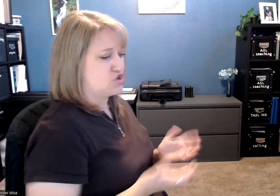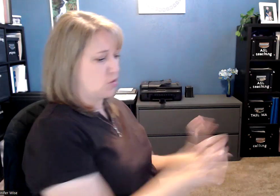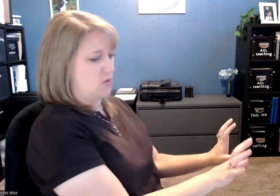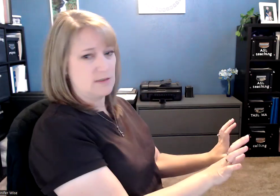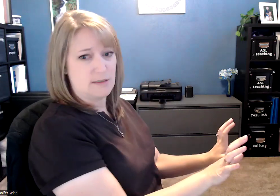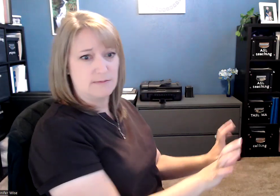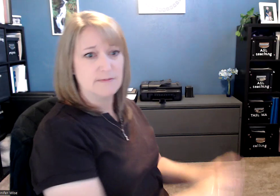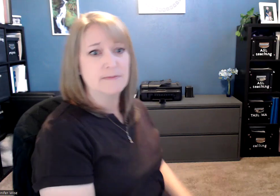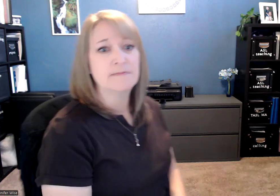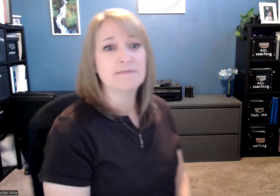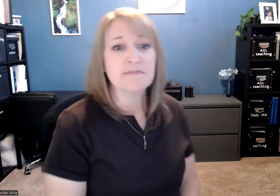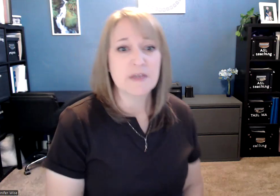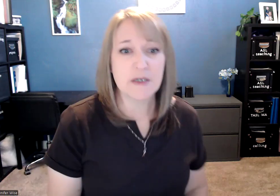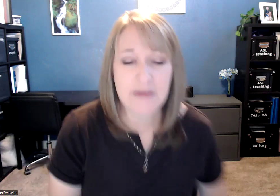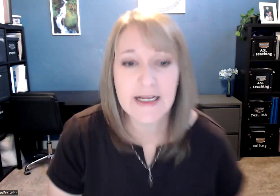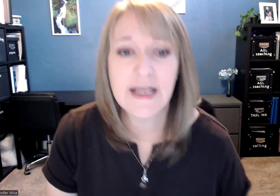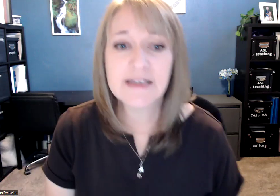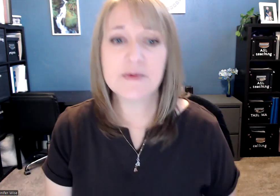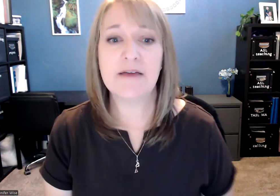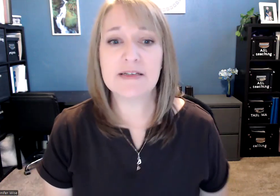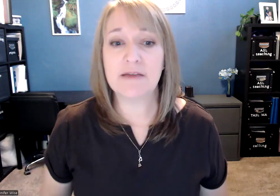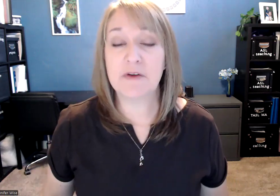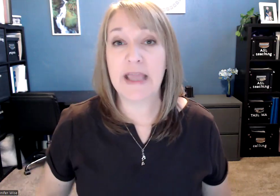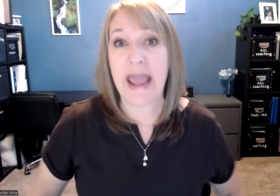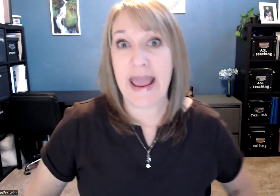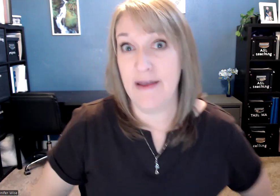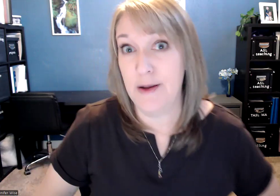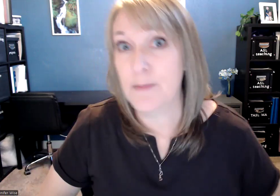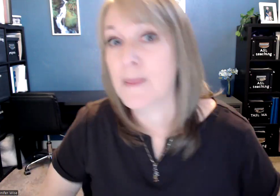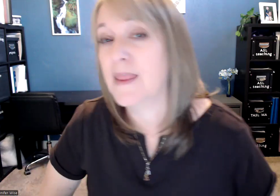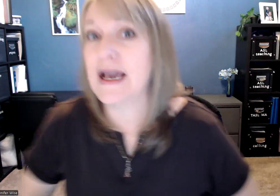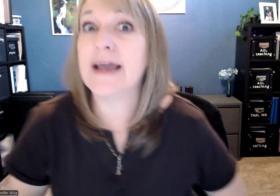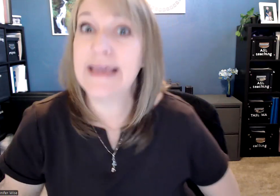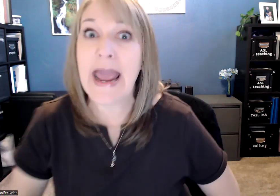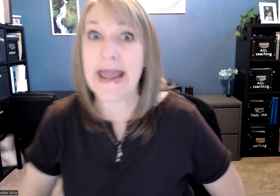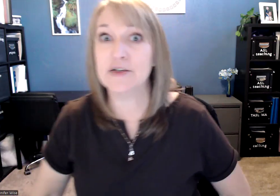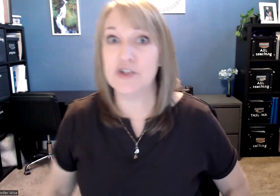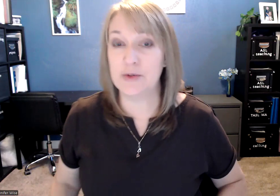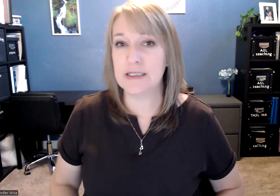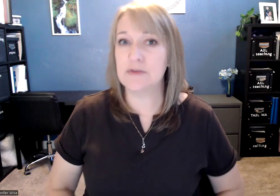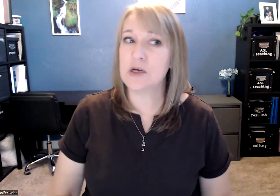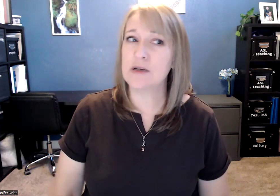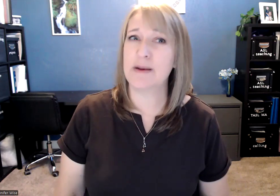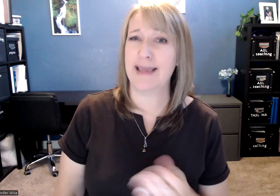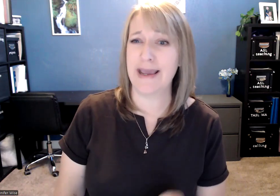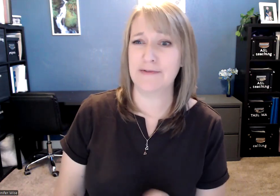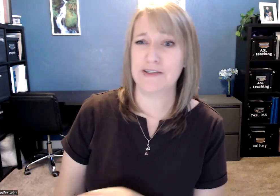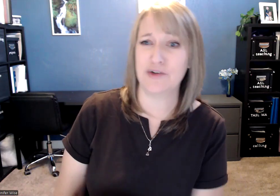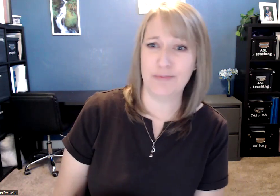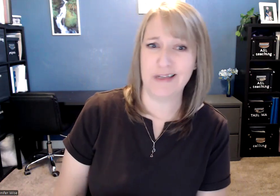don't want. All right, next we have the sign for can. Like I can do it. If you're talking about a can of soup, that's